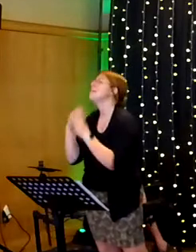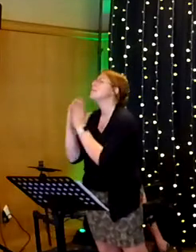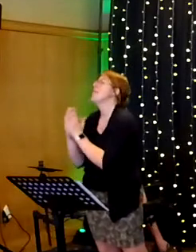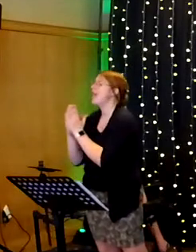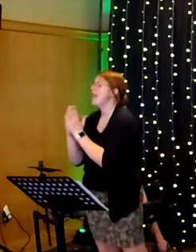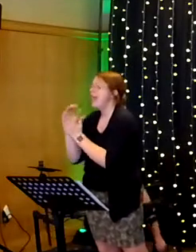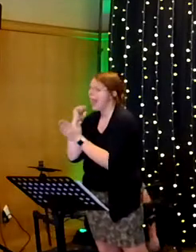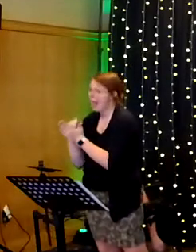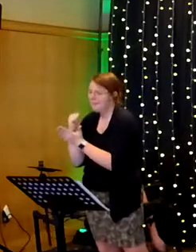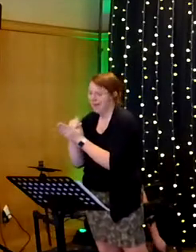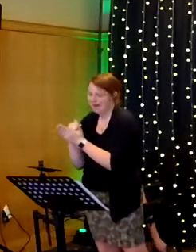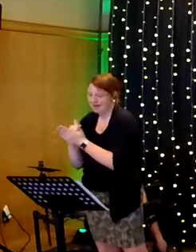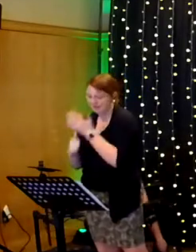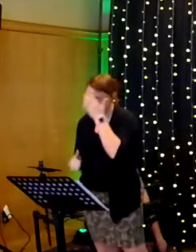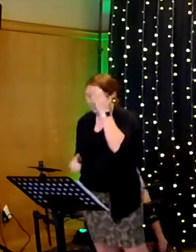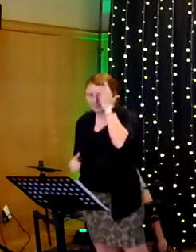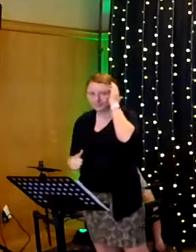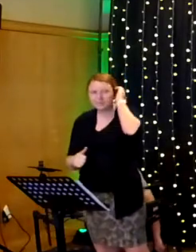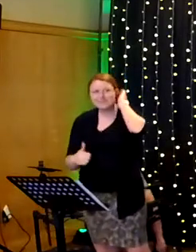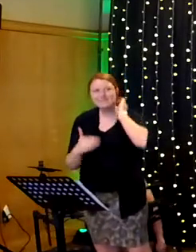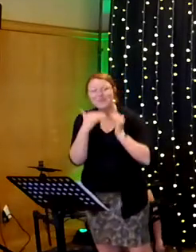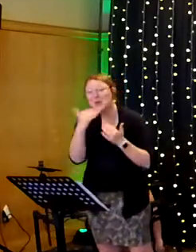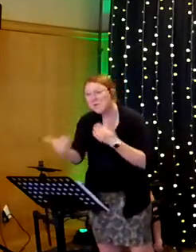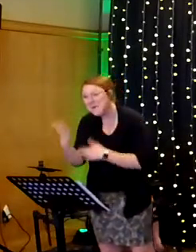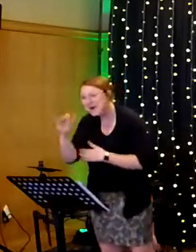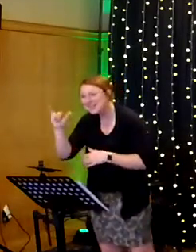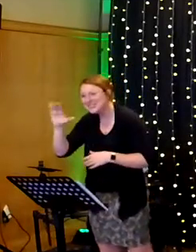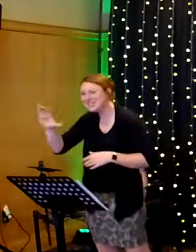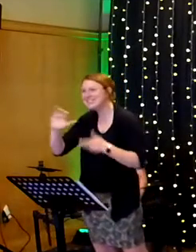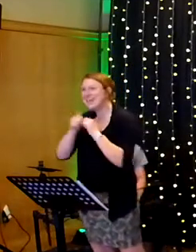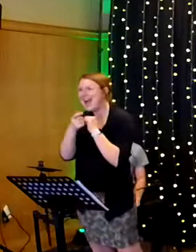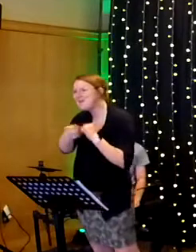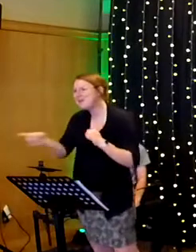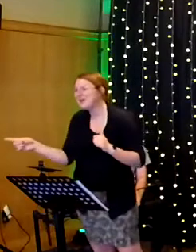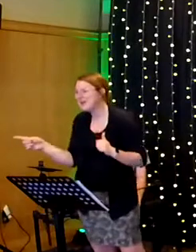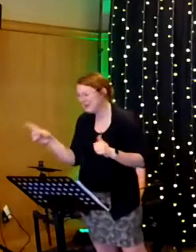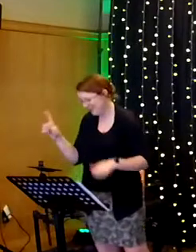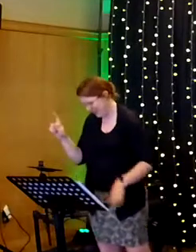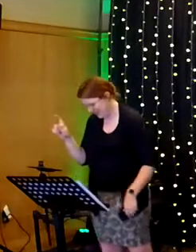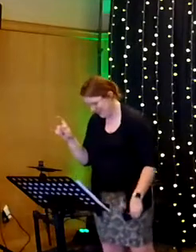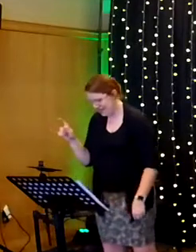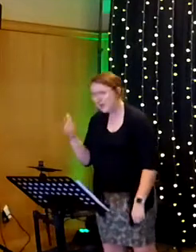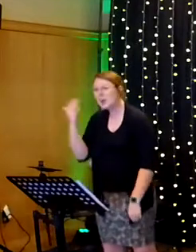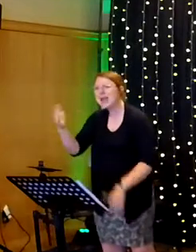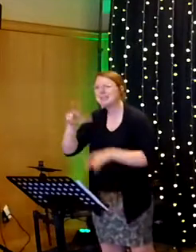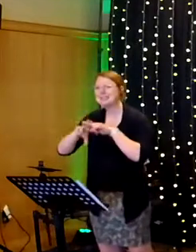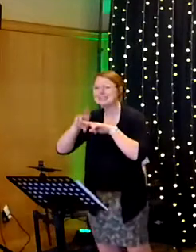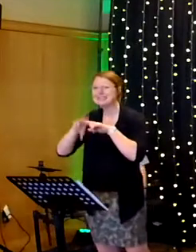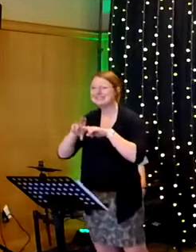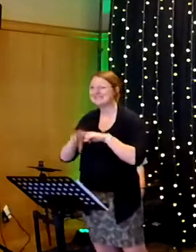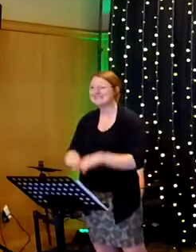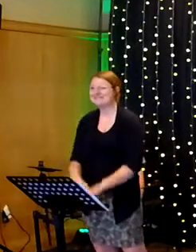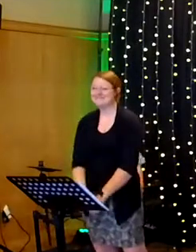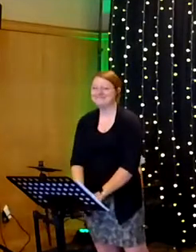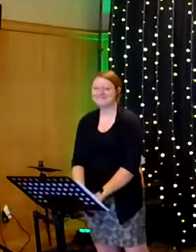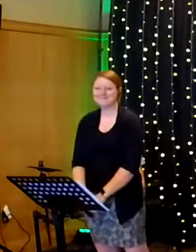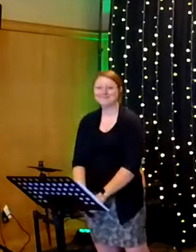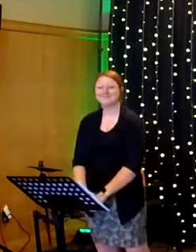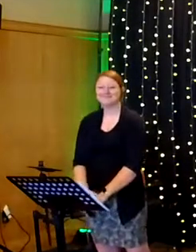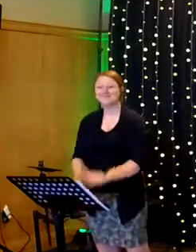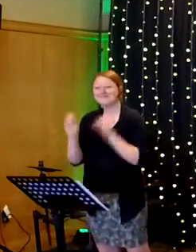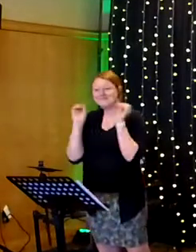Amen. Good morning, Just Church. How you guys doing? You guys can have a seat.